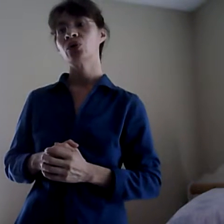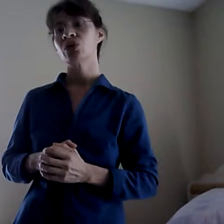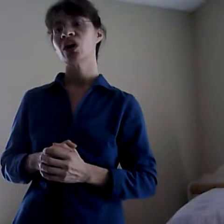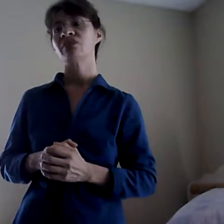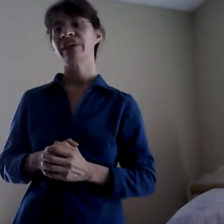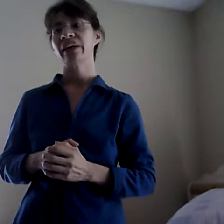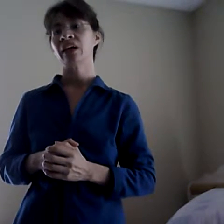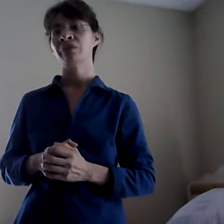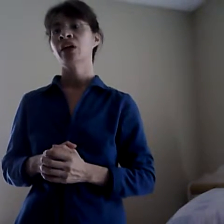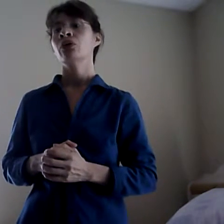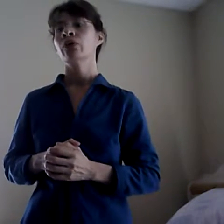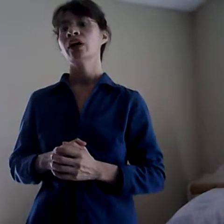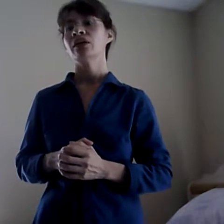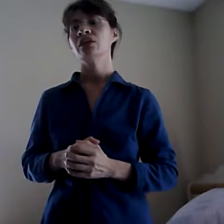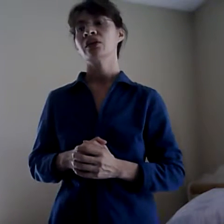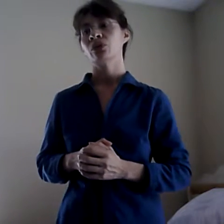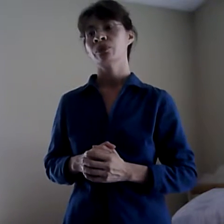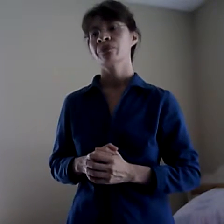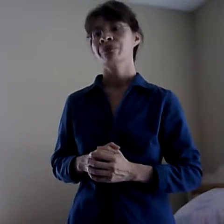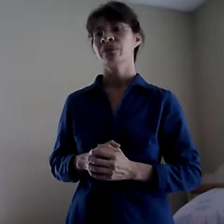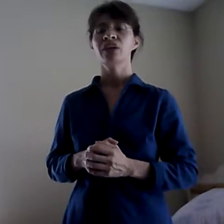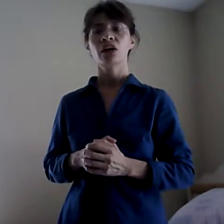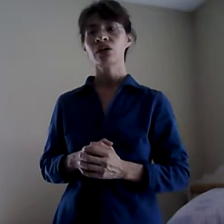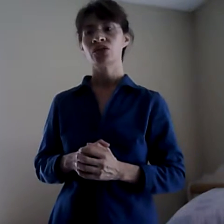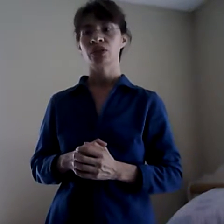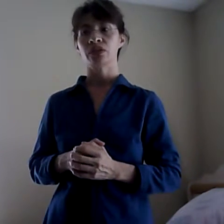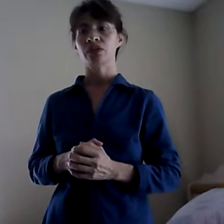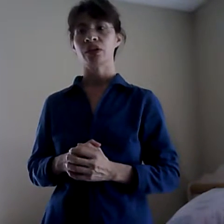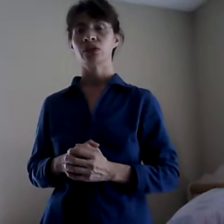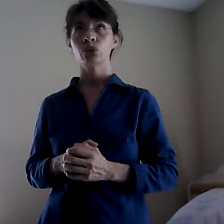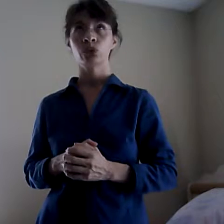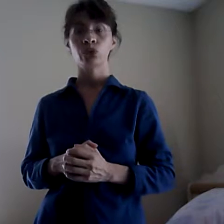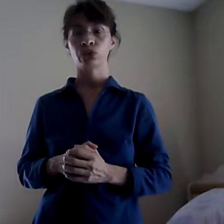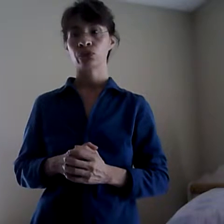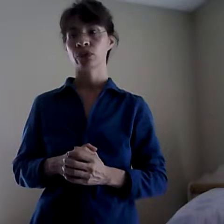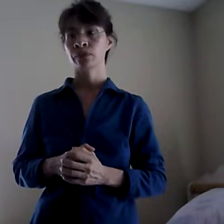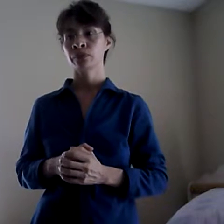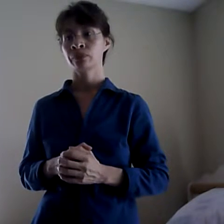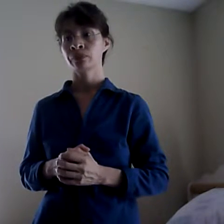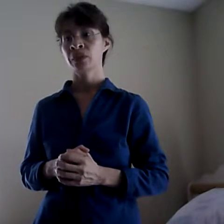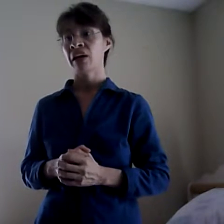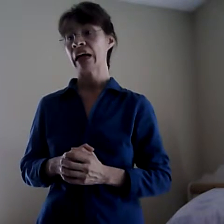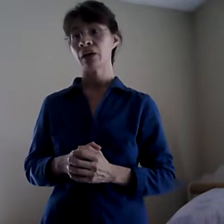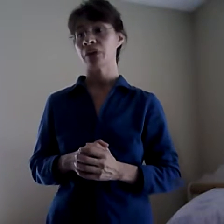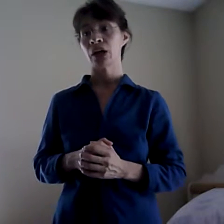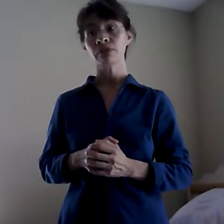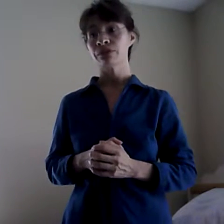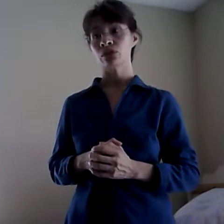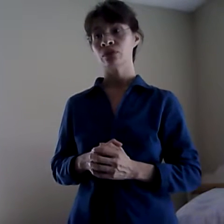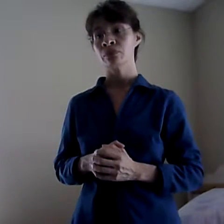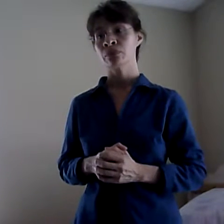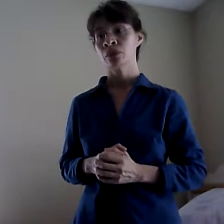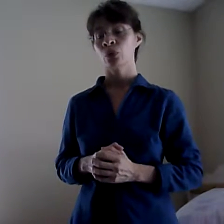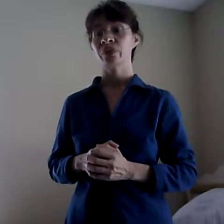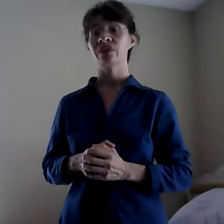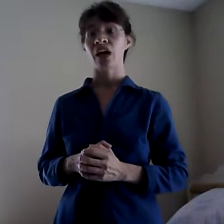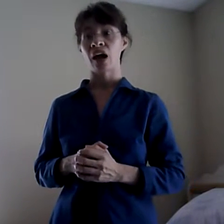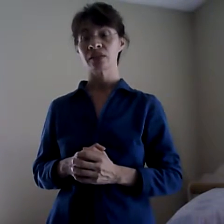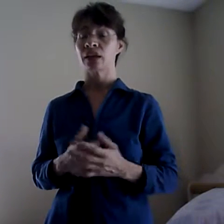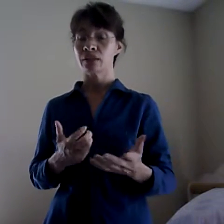Oh, yeah. Well, technology these days, oof. I have an iPhone with a text. I can